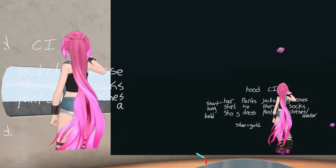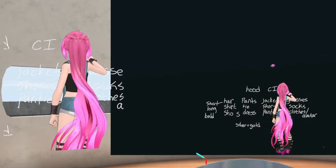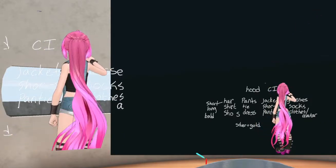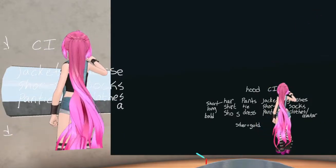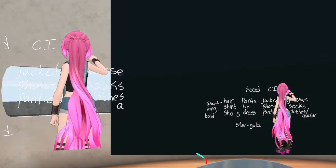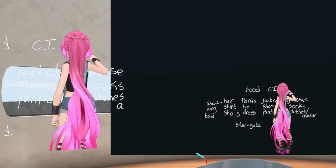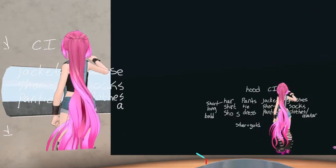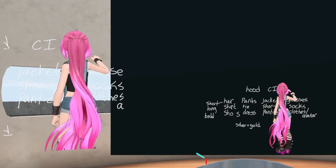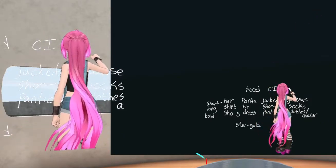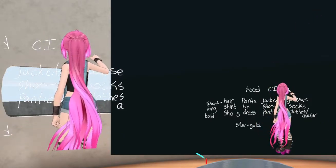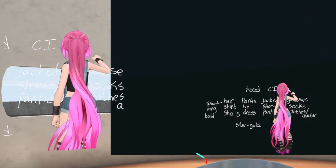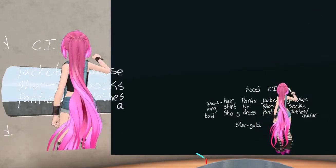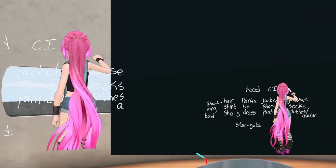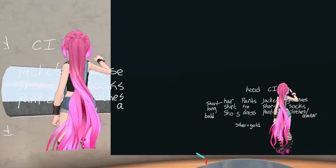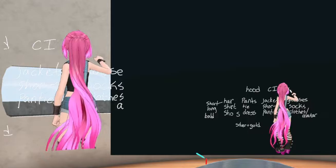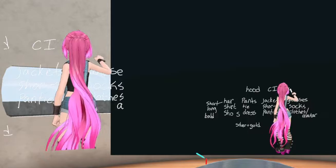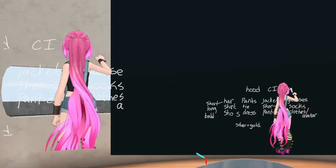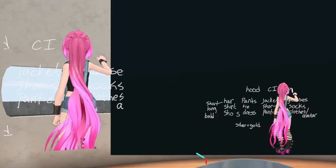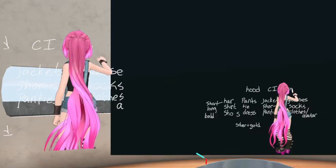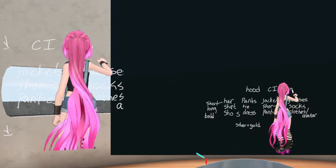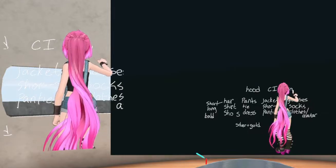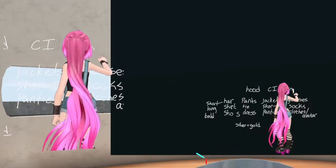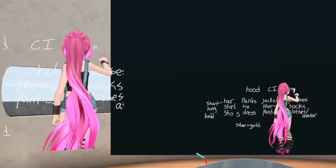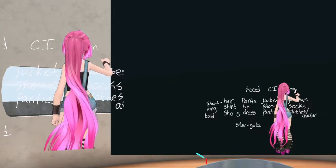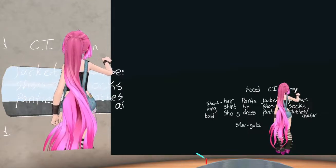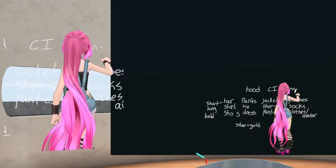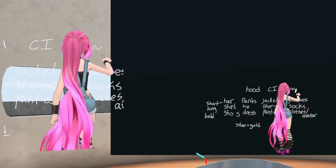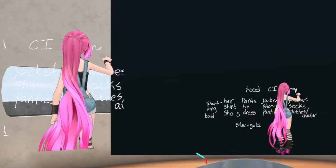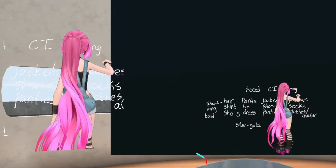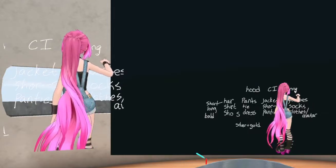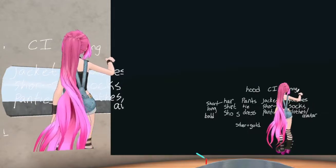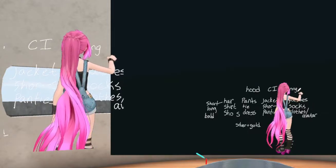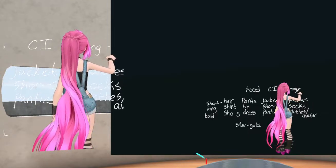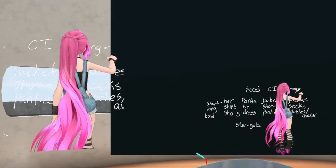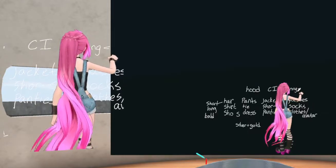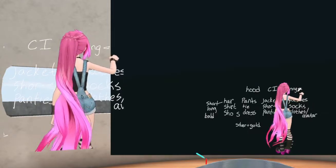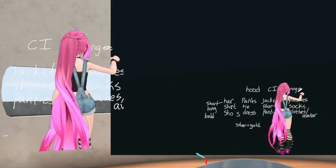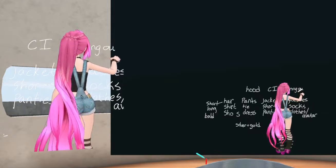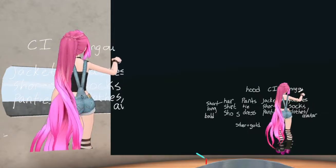whole thing. And hearing aid.